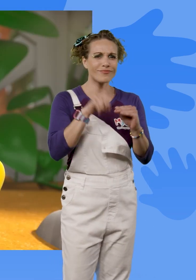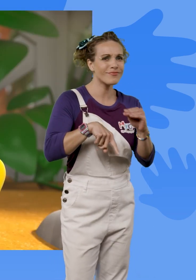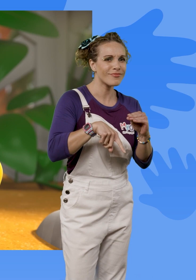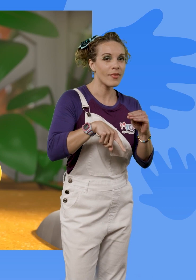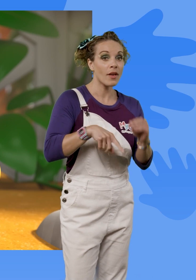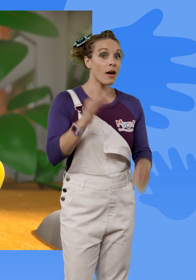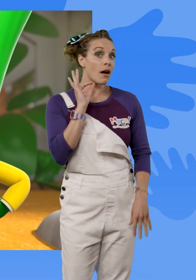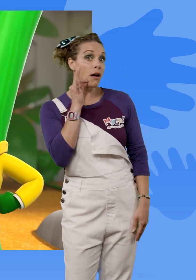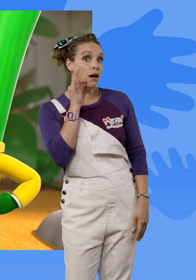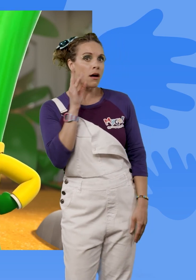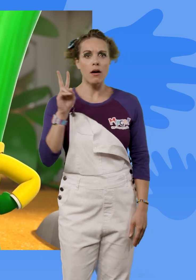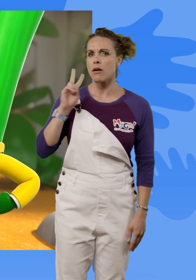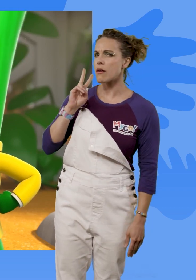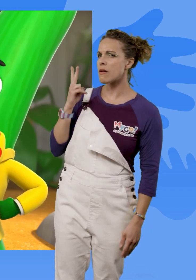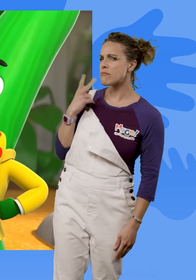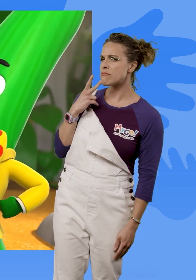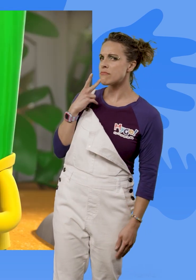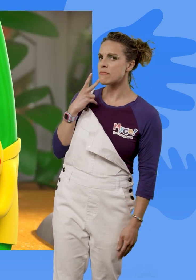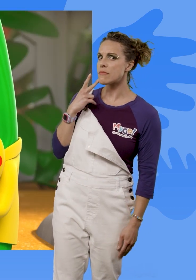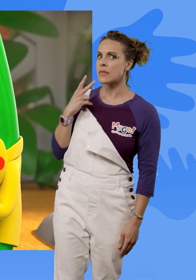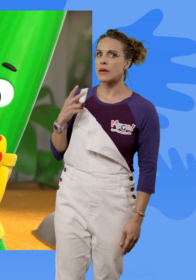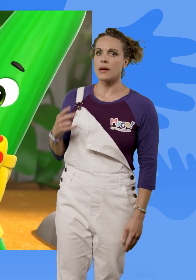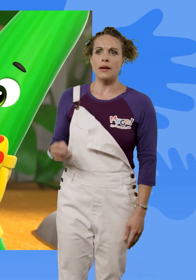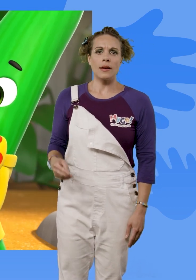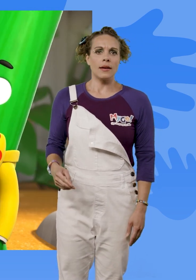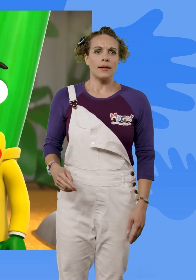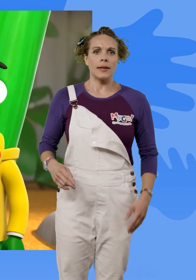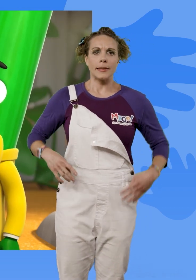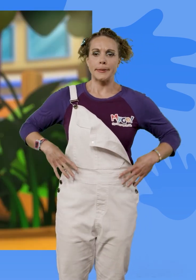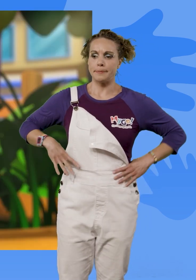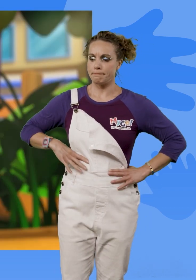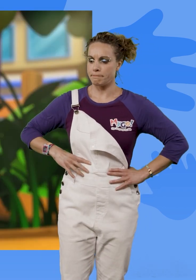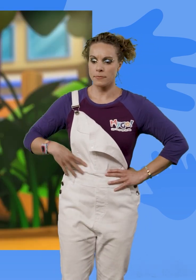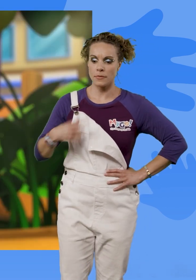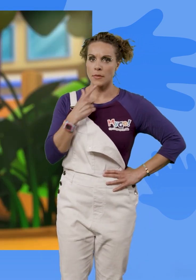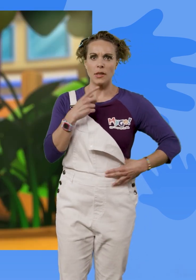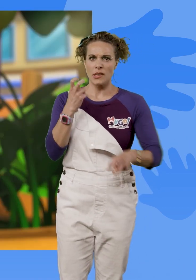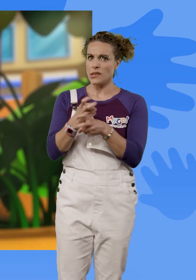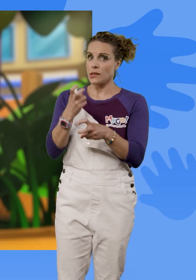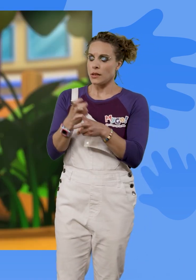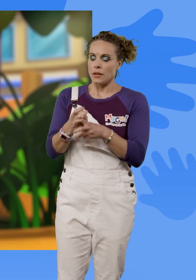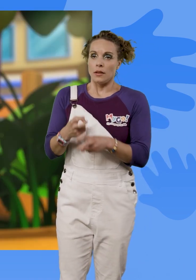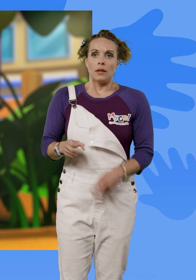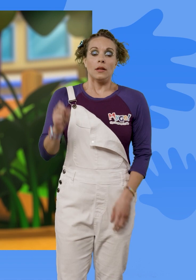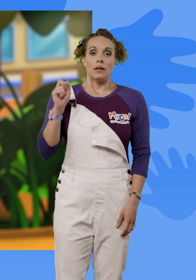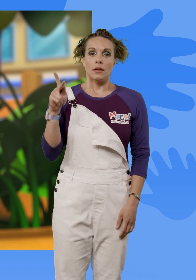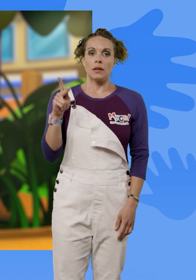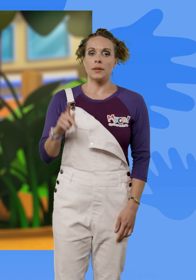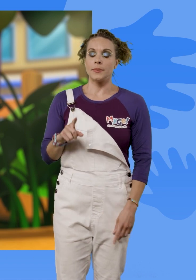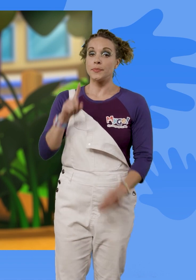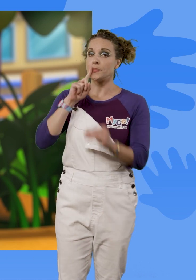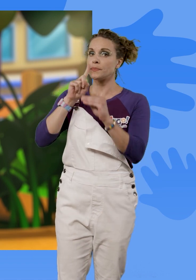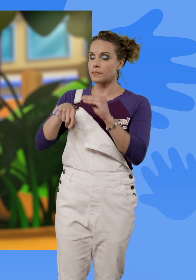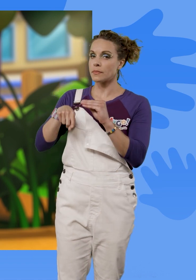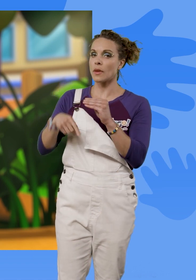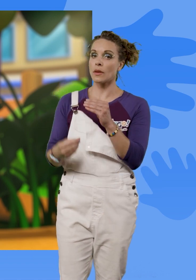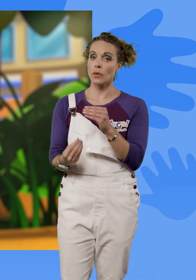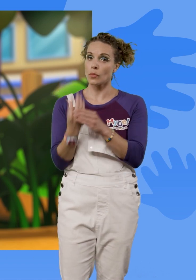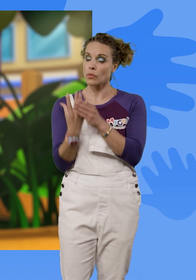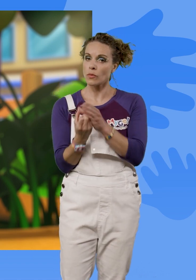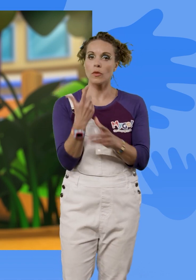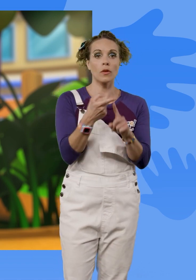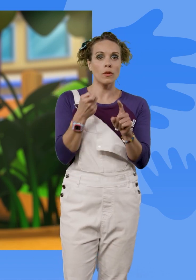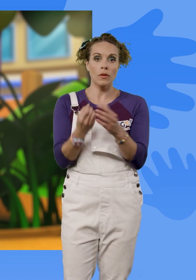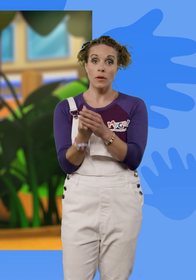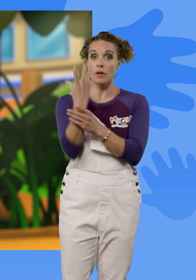this tomato a fruit or a vegetable? This is tough. Okay, a tomato